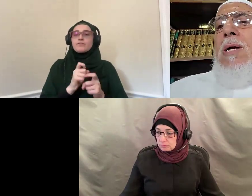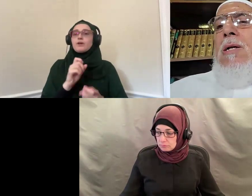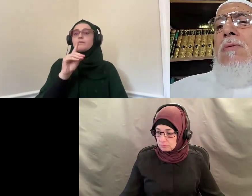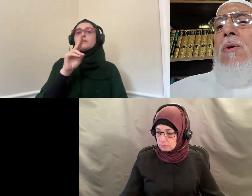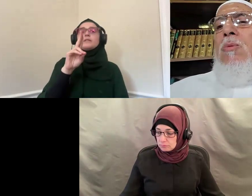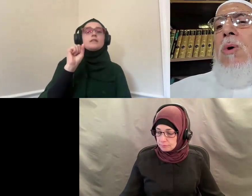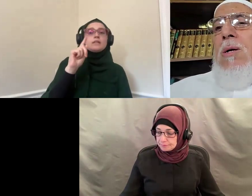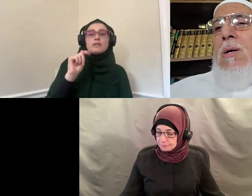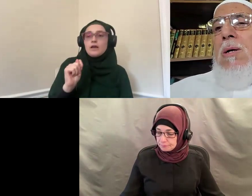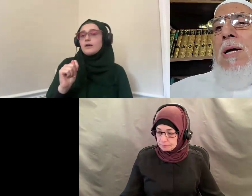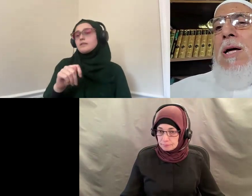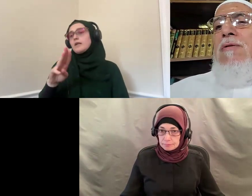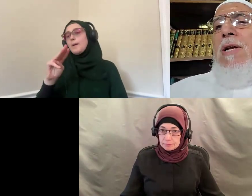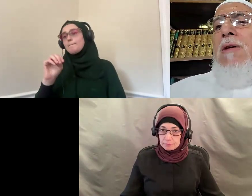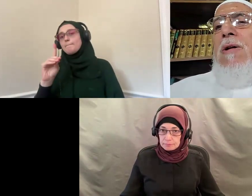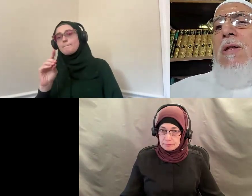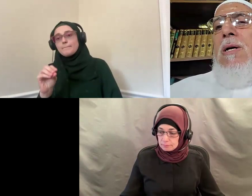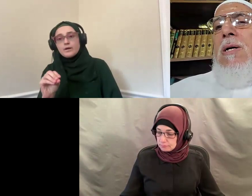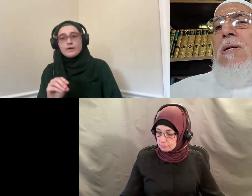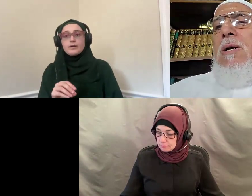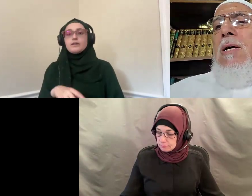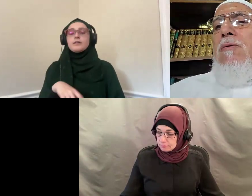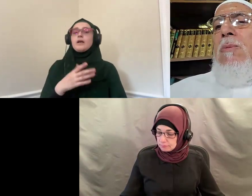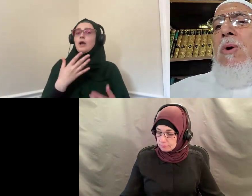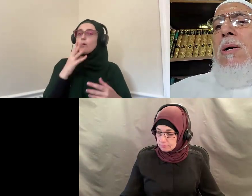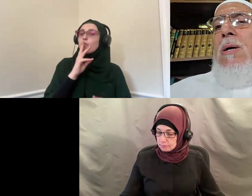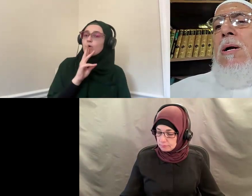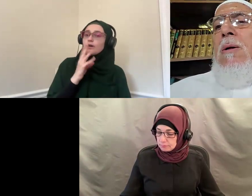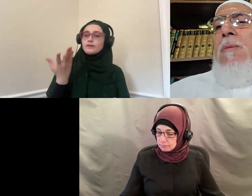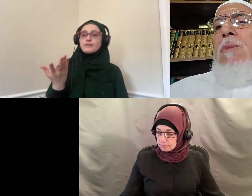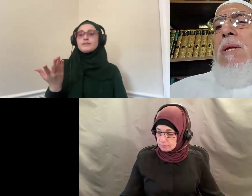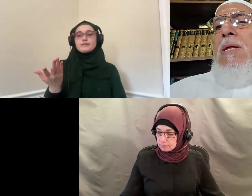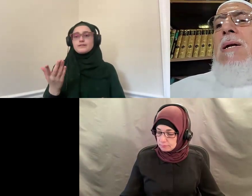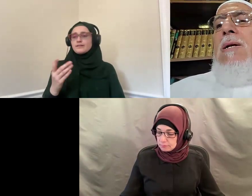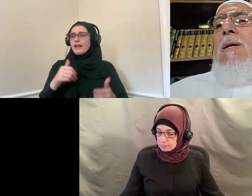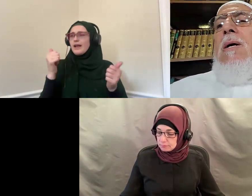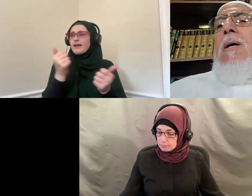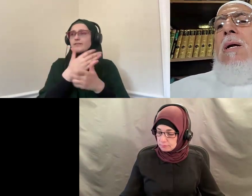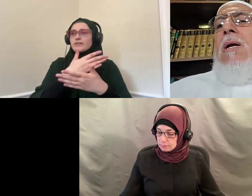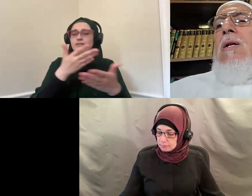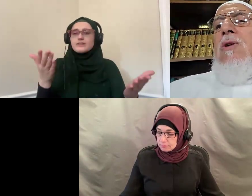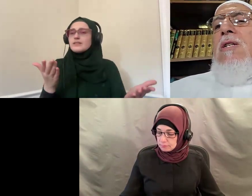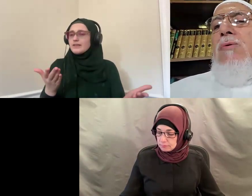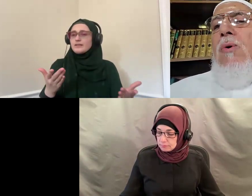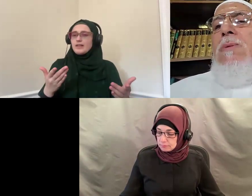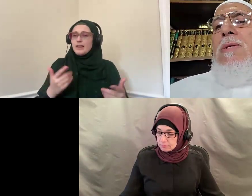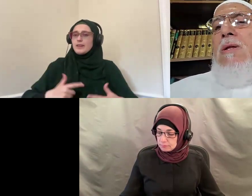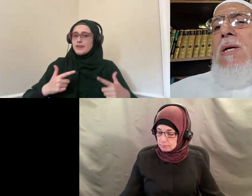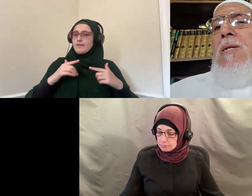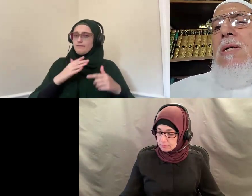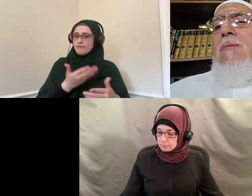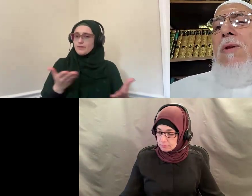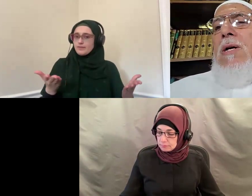are created from water, like every living thing is created from water. But then Allah